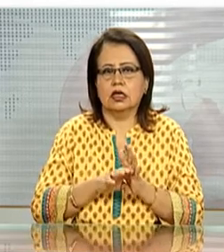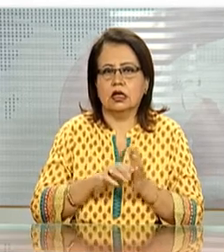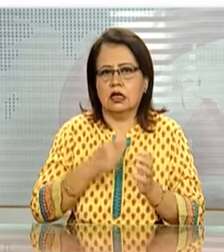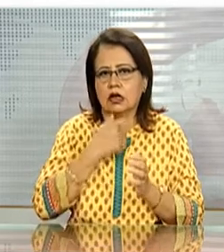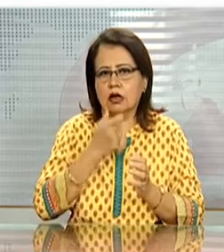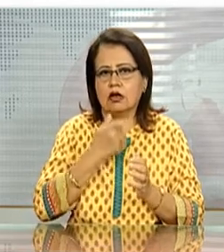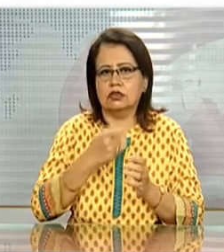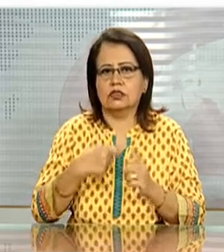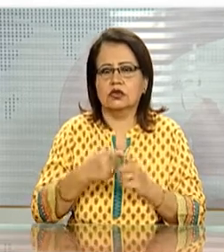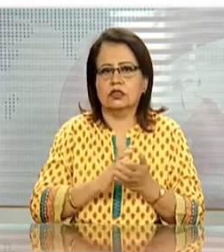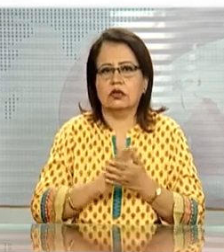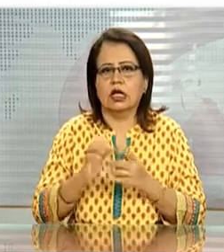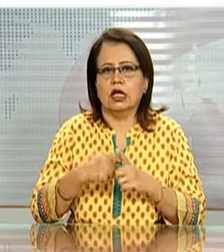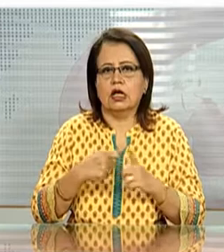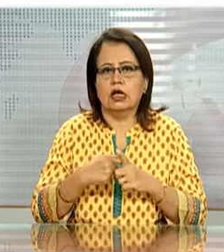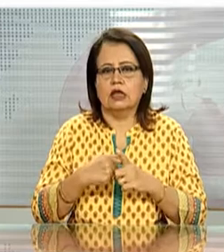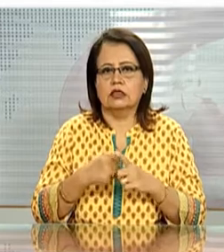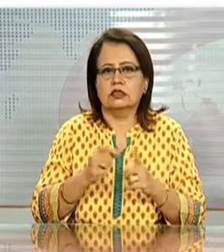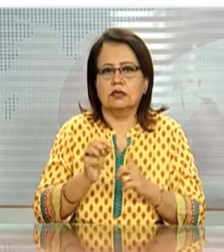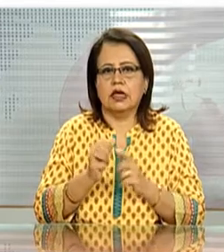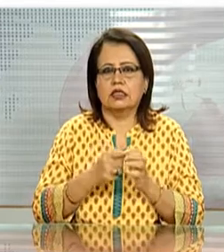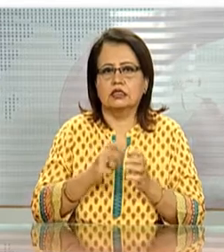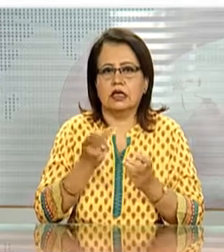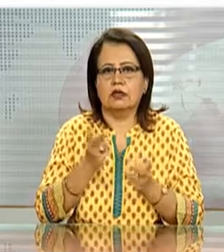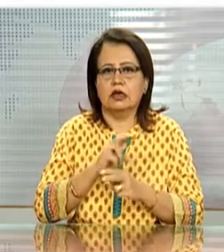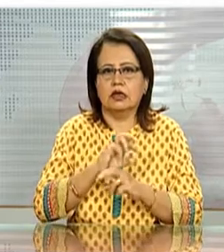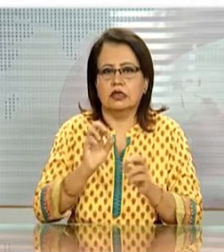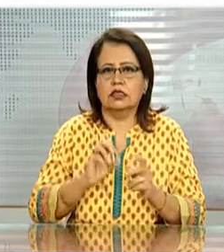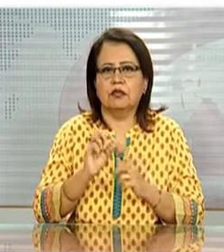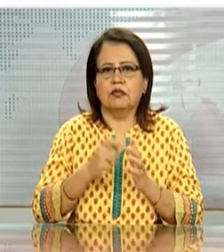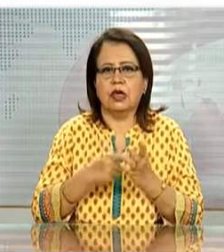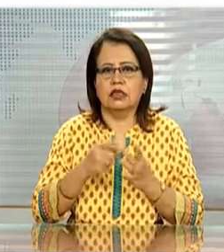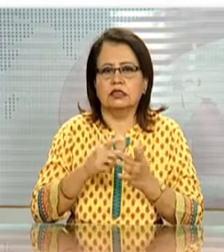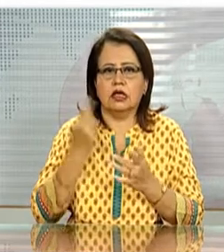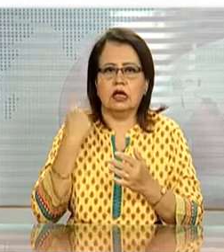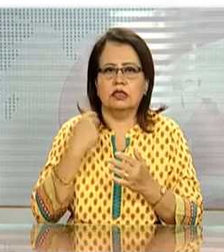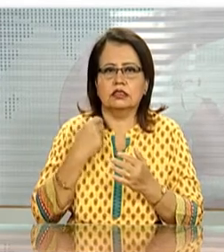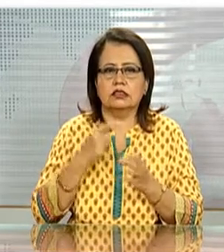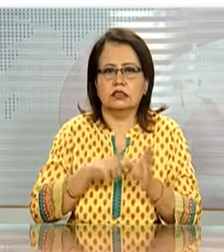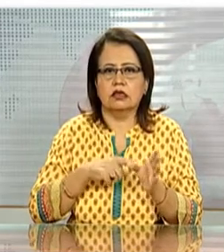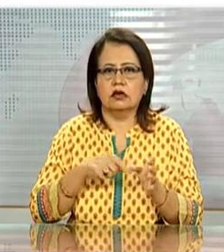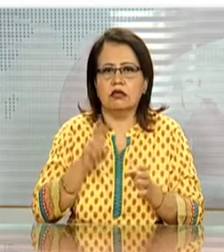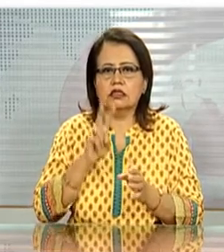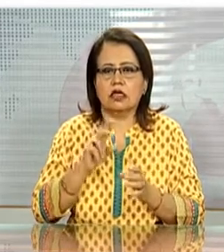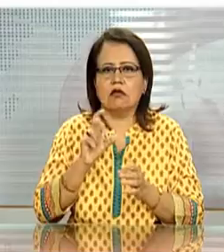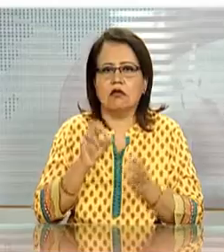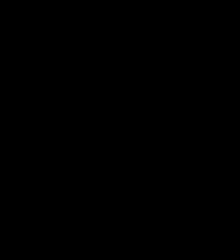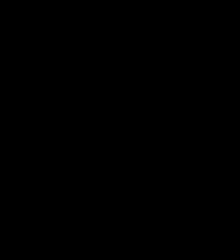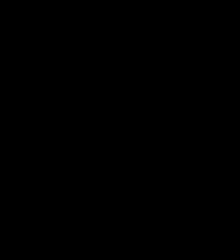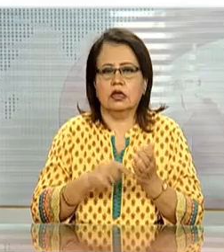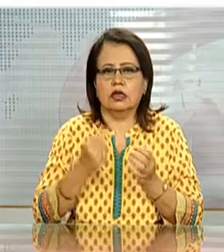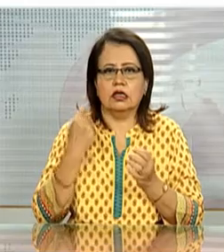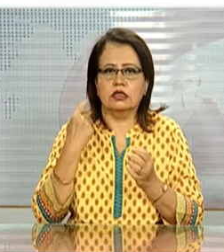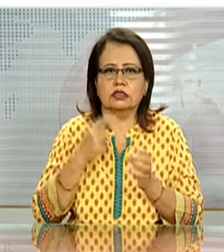kic COD that India will ratify the Paris climate deal made in Paris last year on the 2nd of October